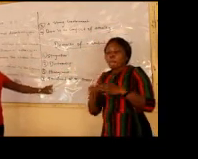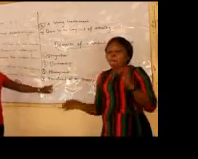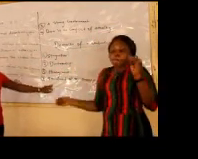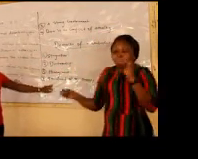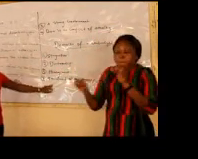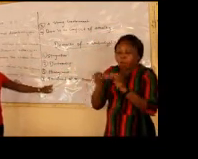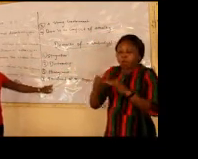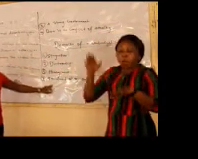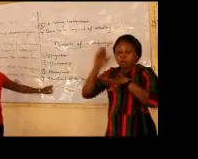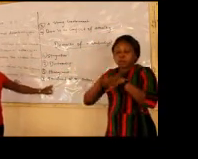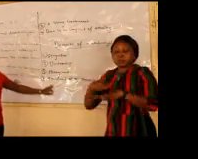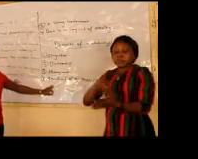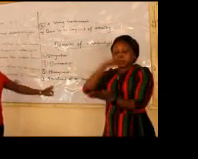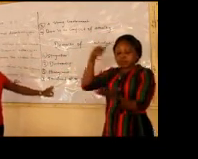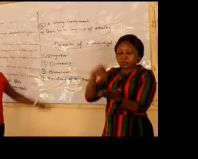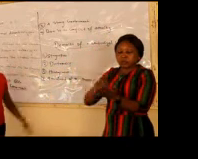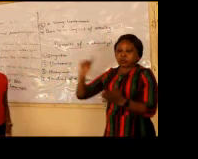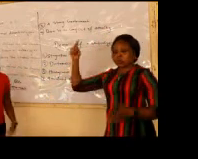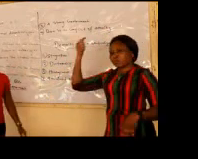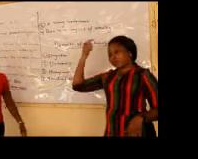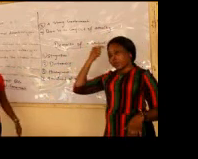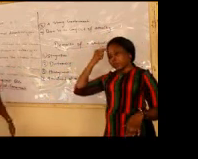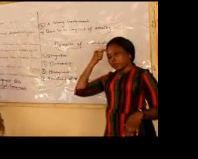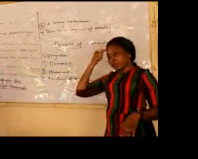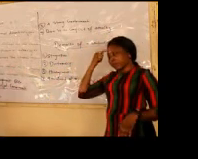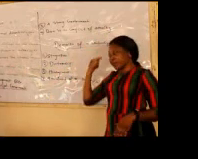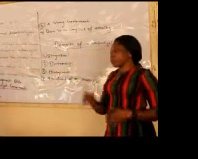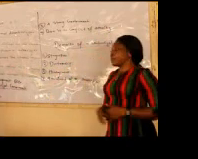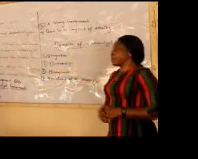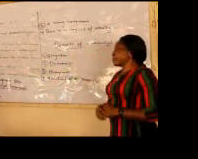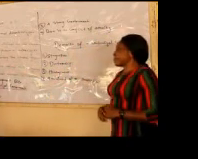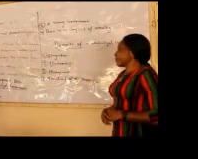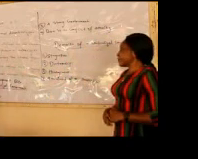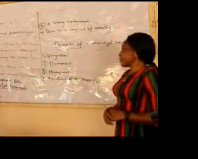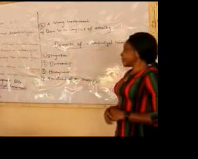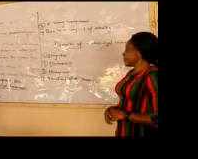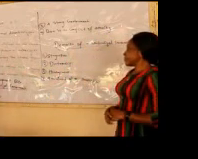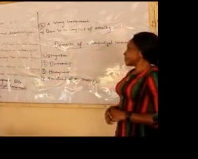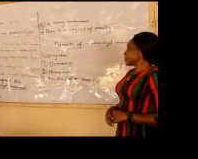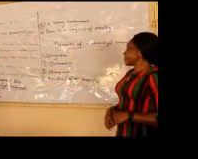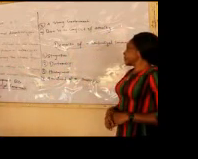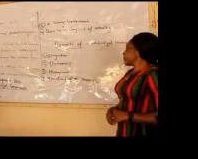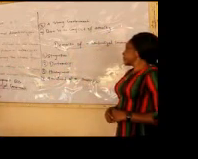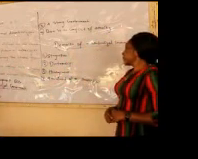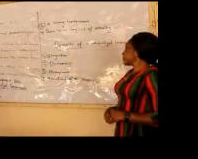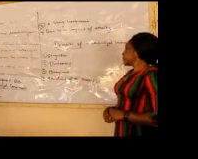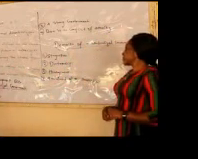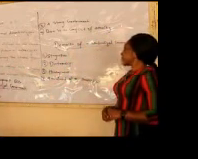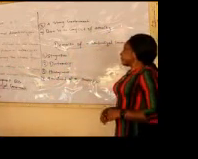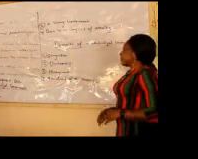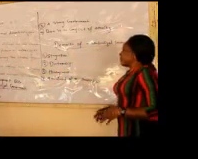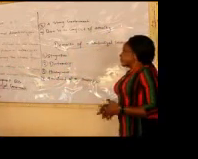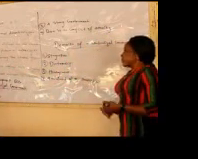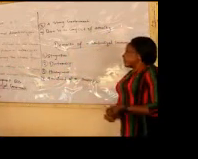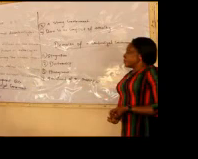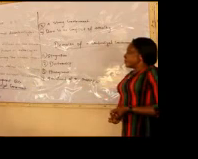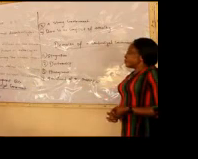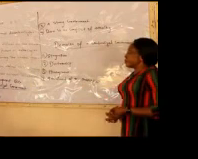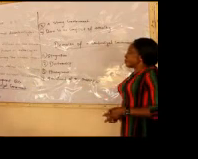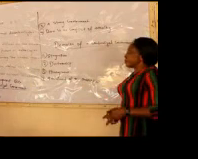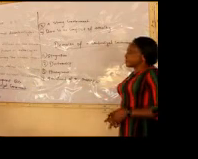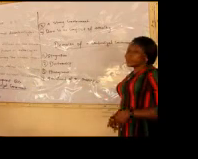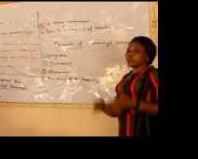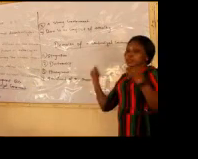where in the central government. Then let us see the merits of a decentralized administration.